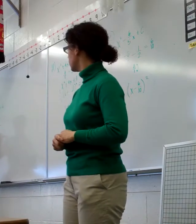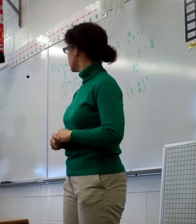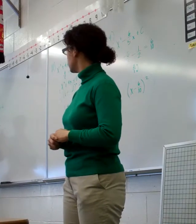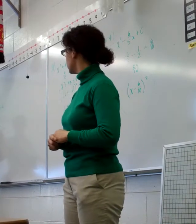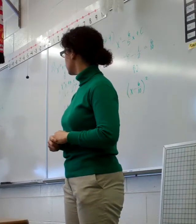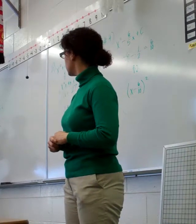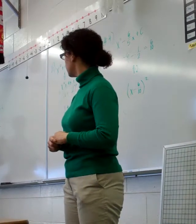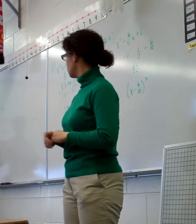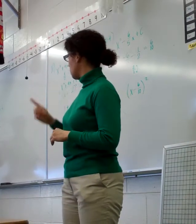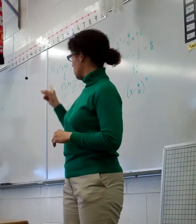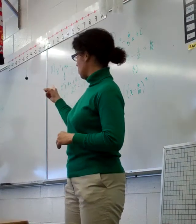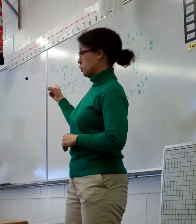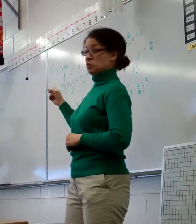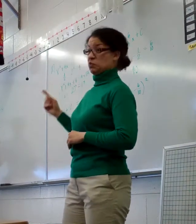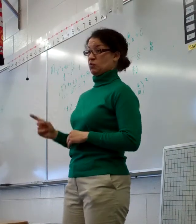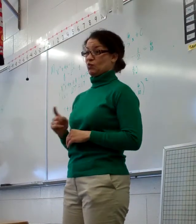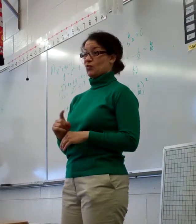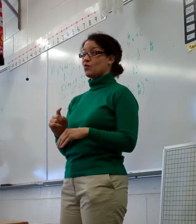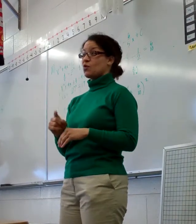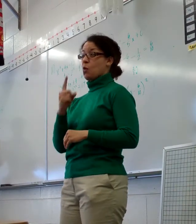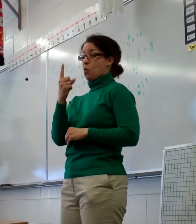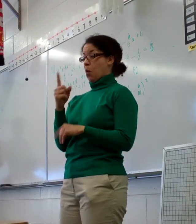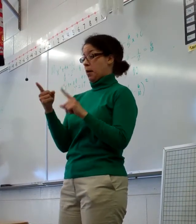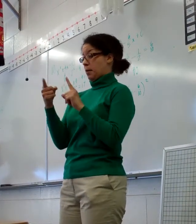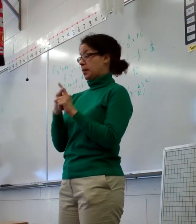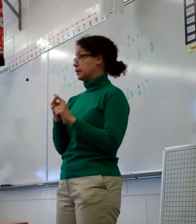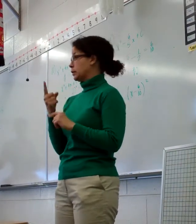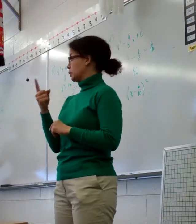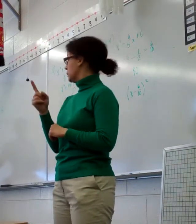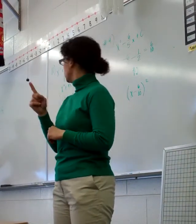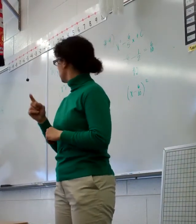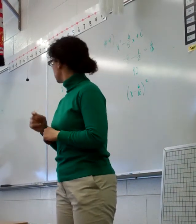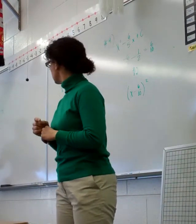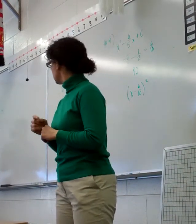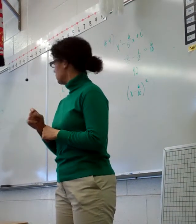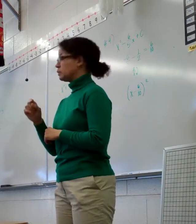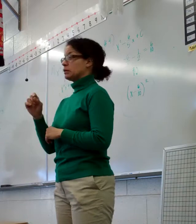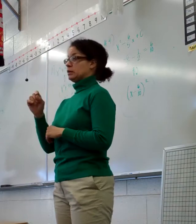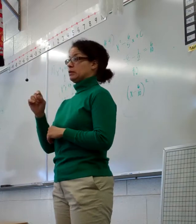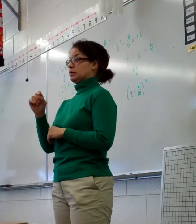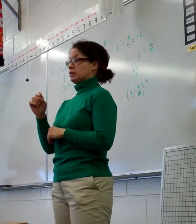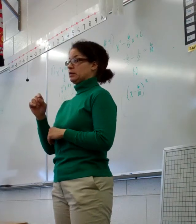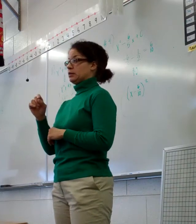So this is 1 plus 192, which is 193, which is not a perfect square.